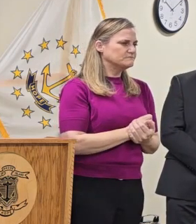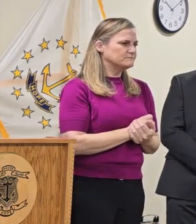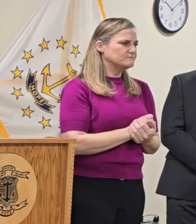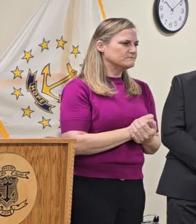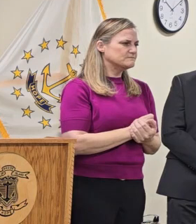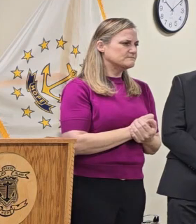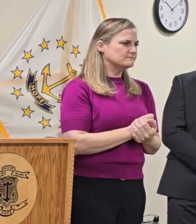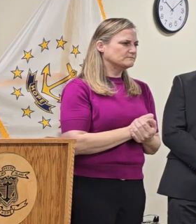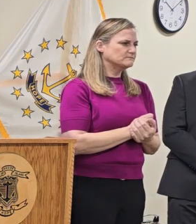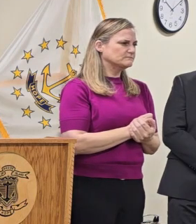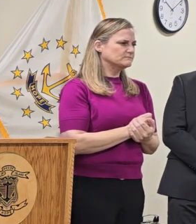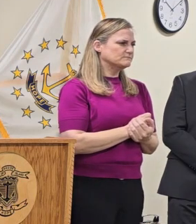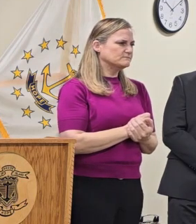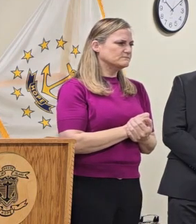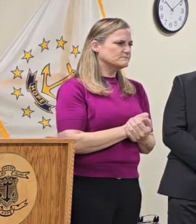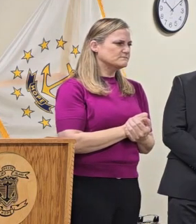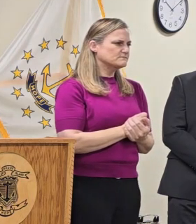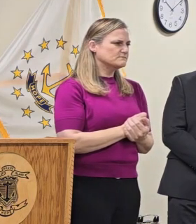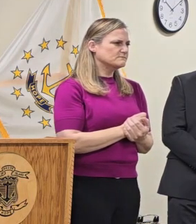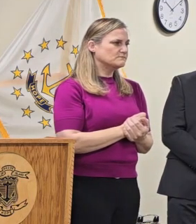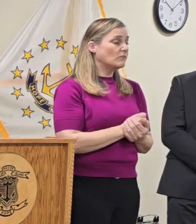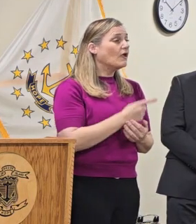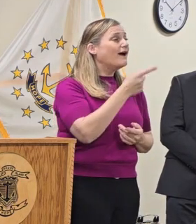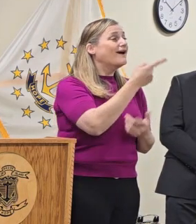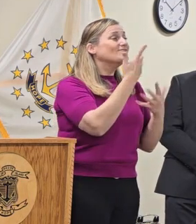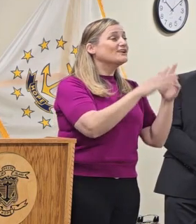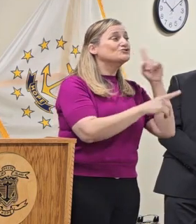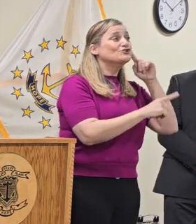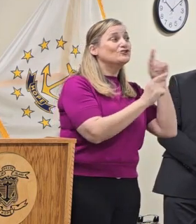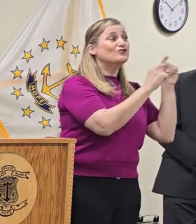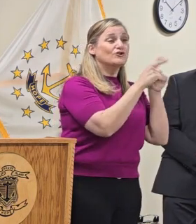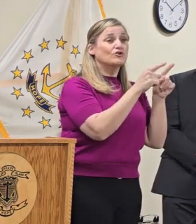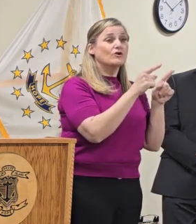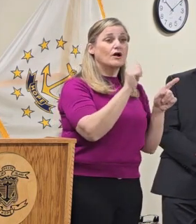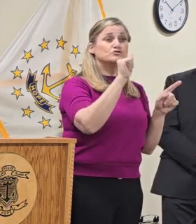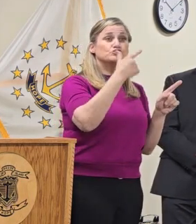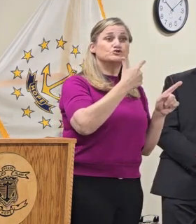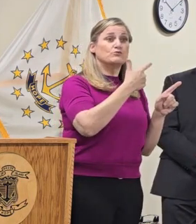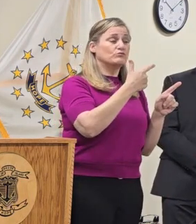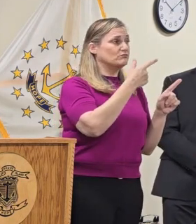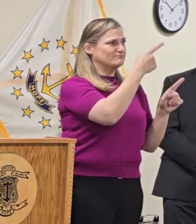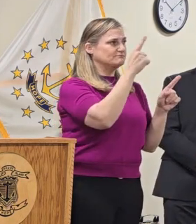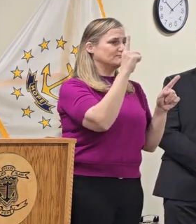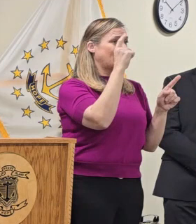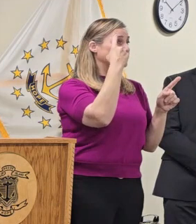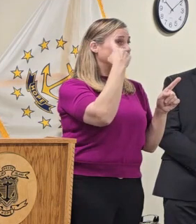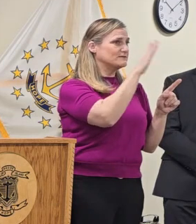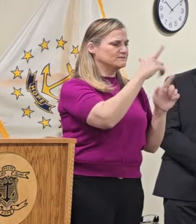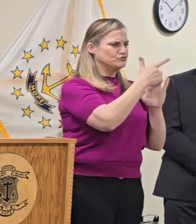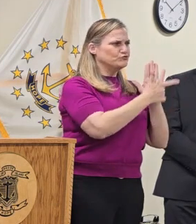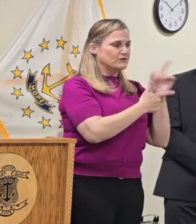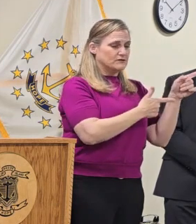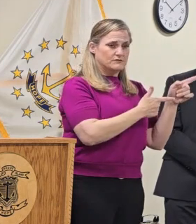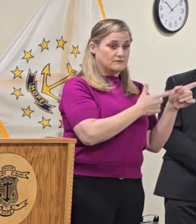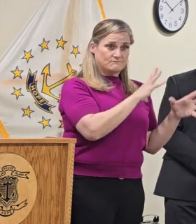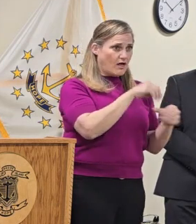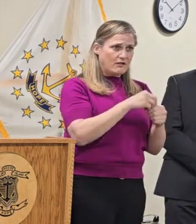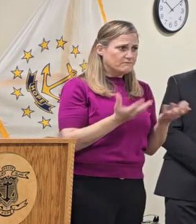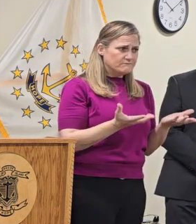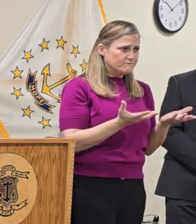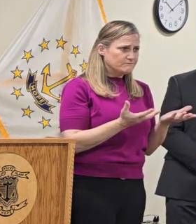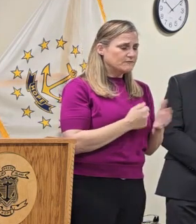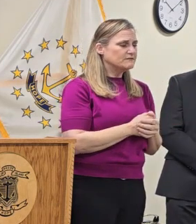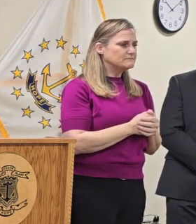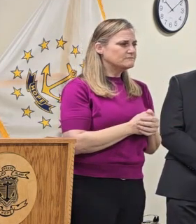they begin their work, I've asked them to reach out to the Attorney General's office to follow up on his offer of support.